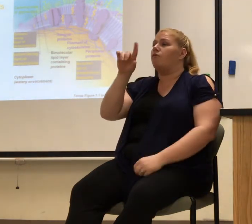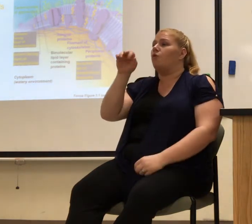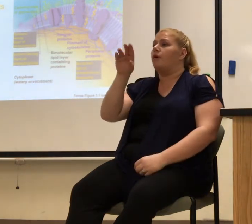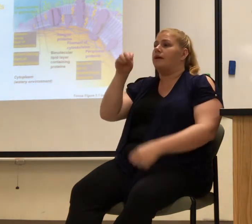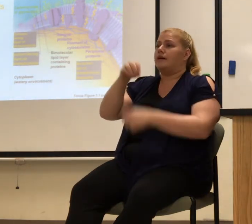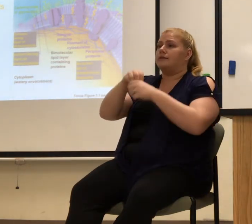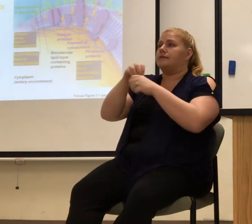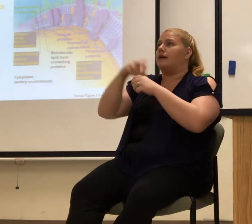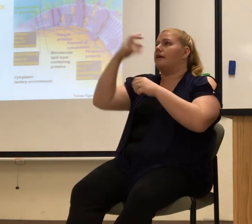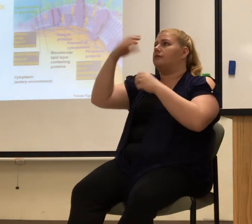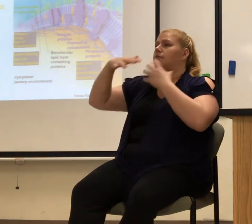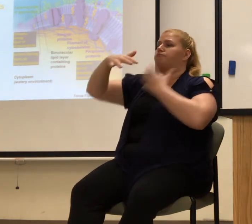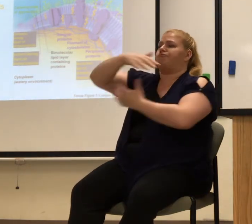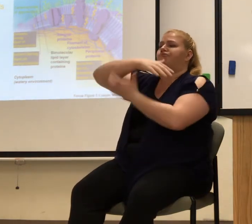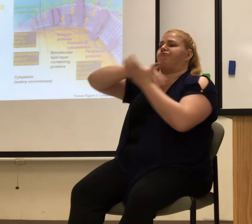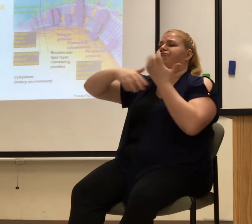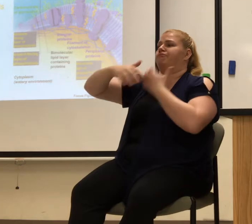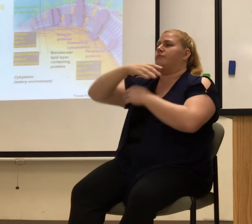has